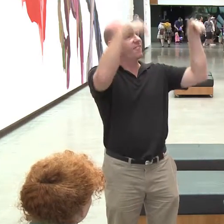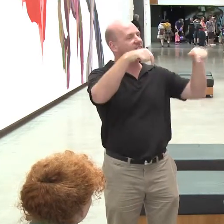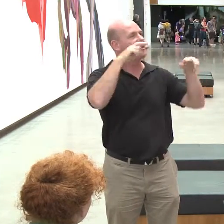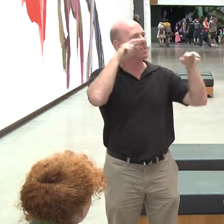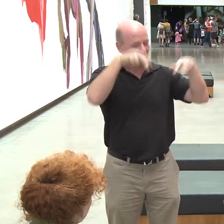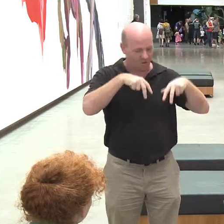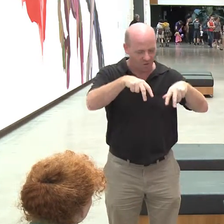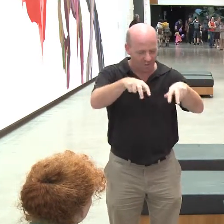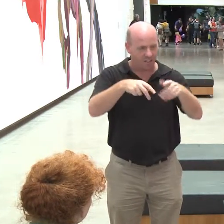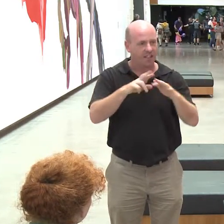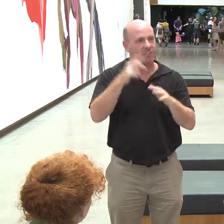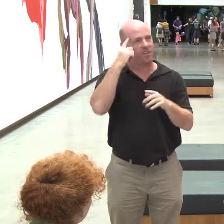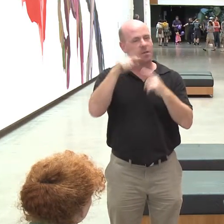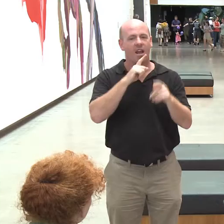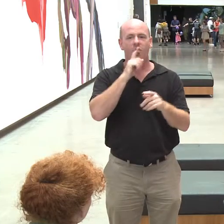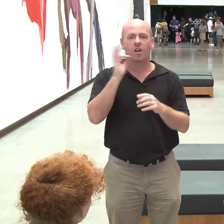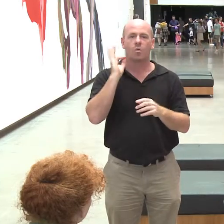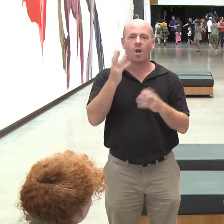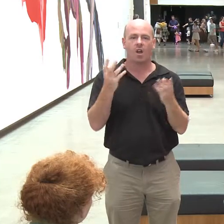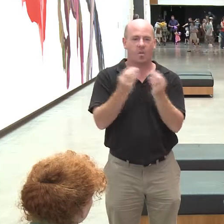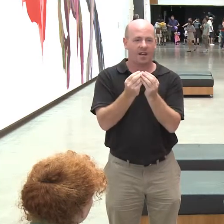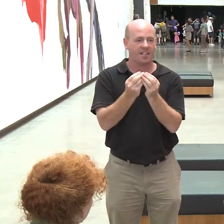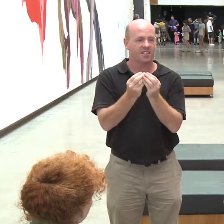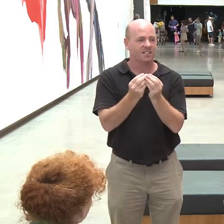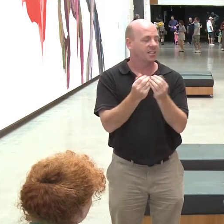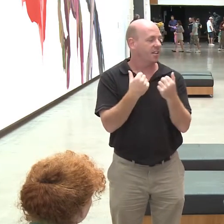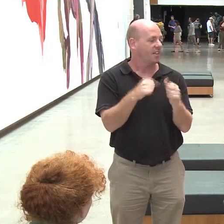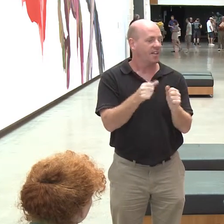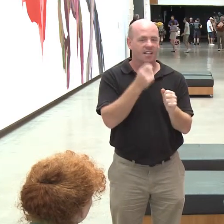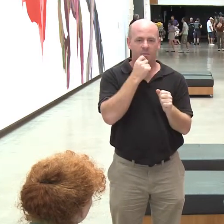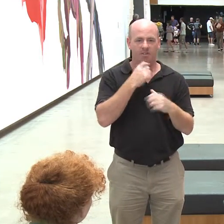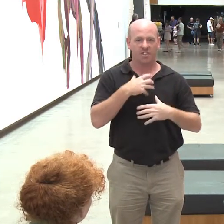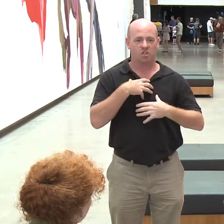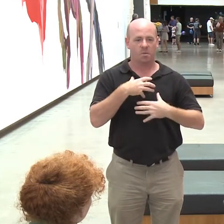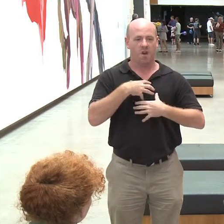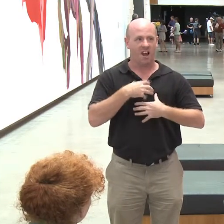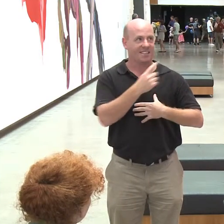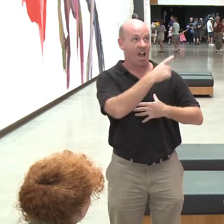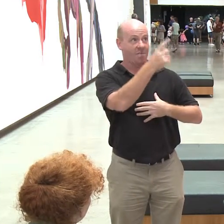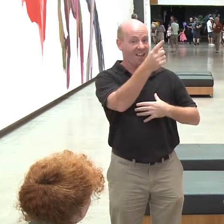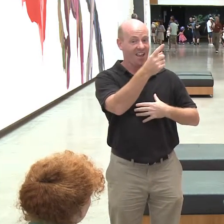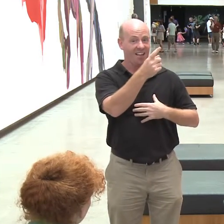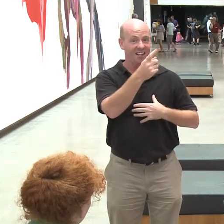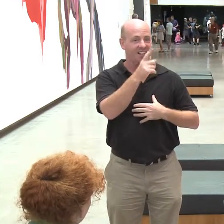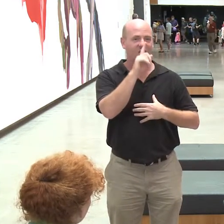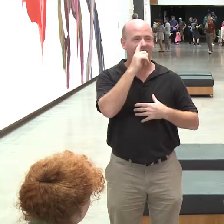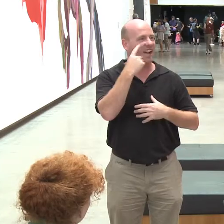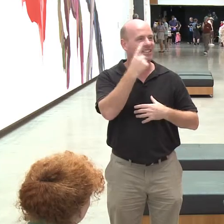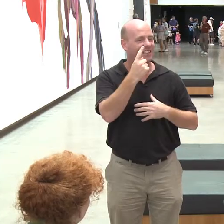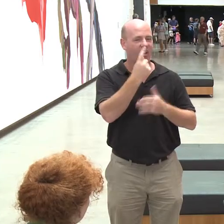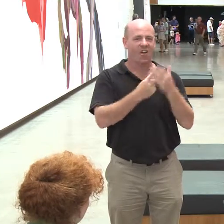that if you're thinking about the red and white combination, then there's just a little bit of a surprise up there that you only see if